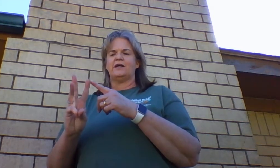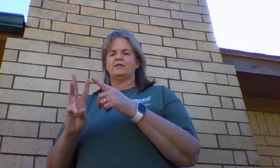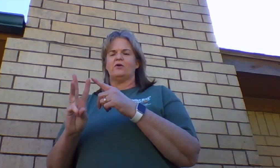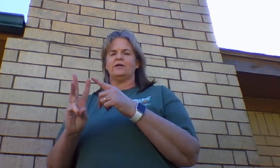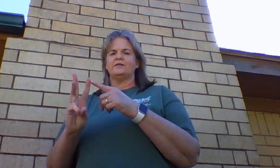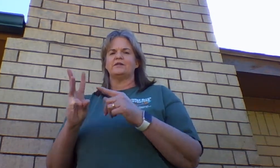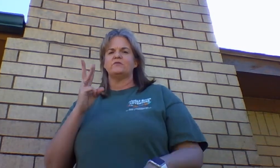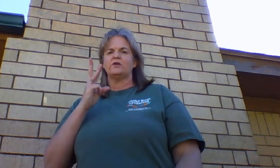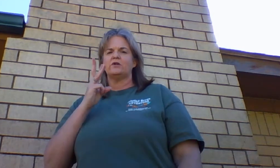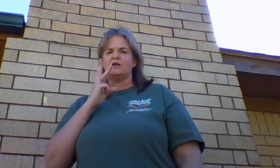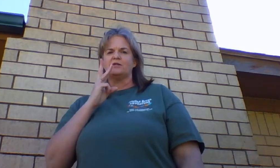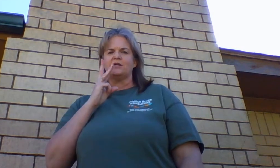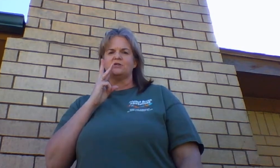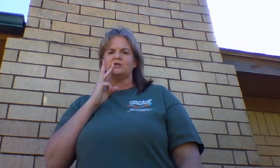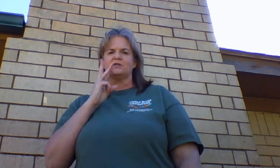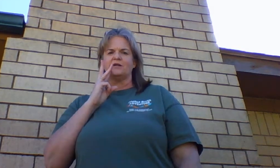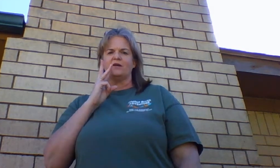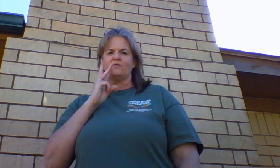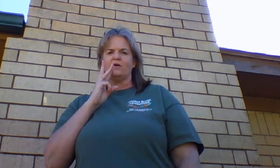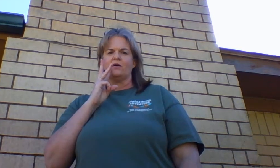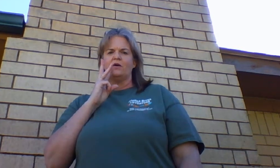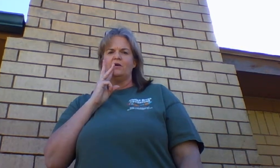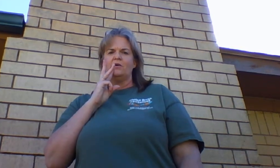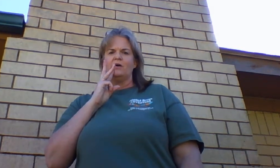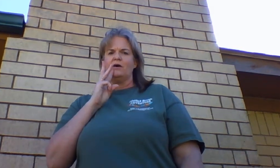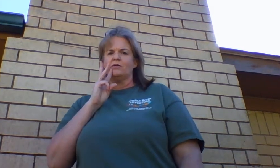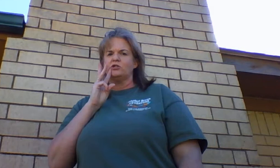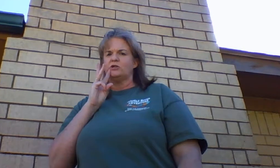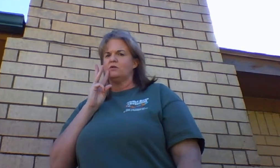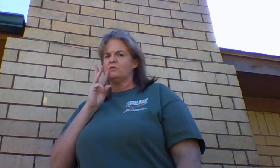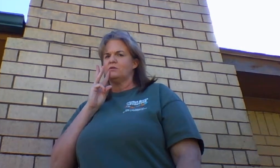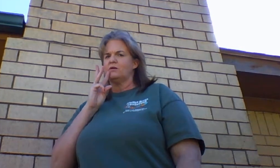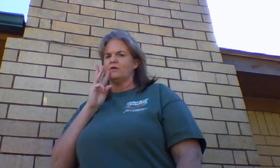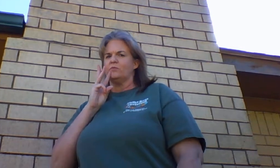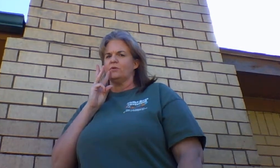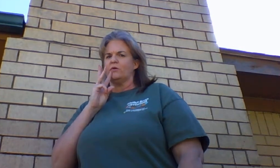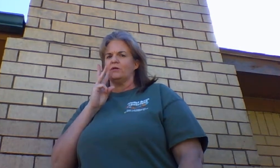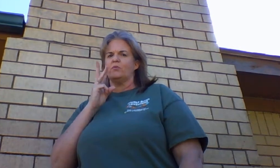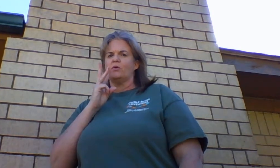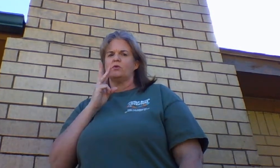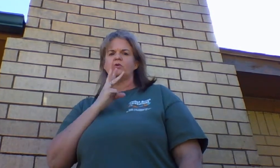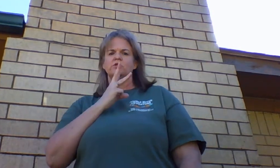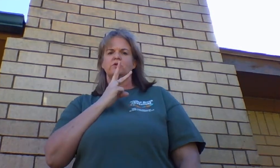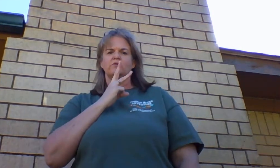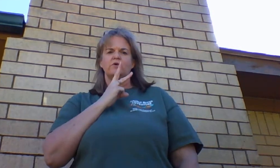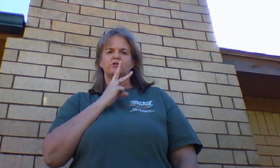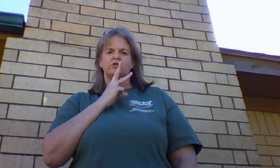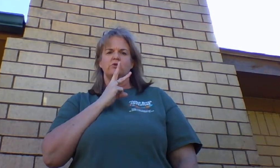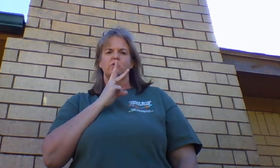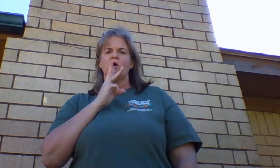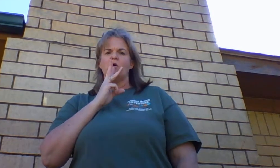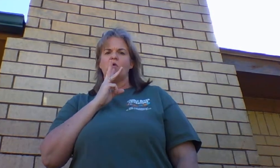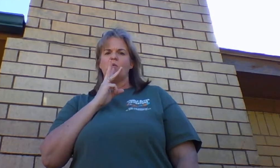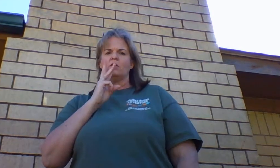our index finger and touch it to the side of our chin, kind of below our lip. You can do it in the front too. Water